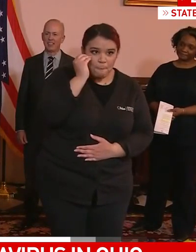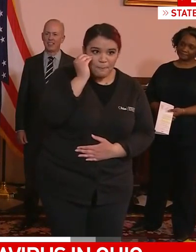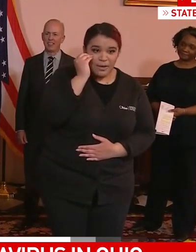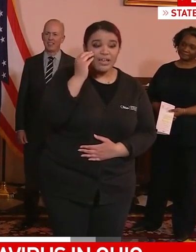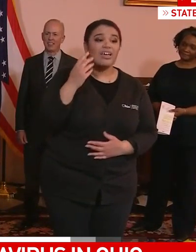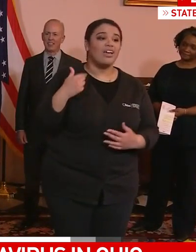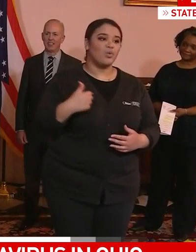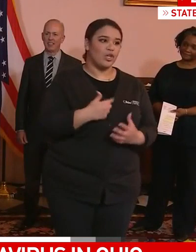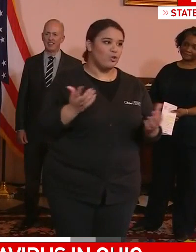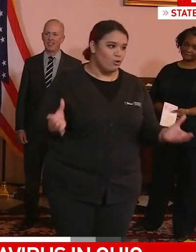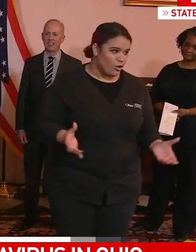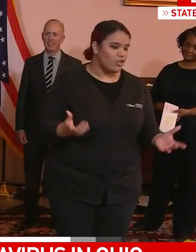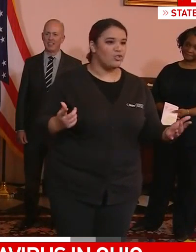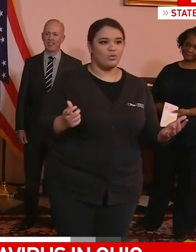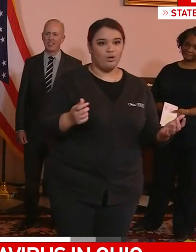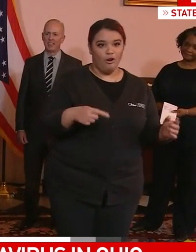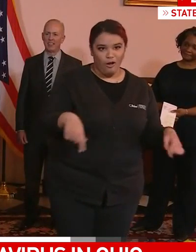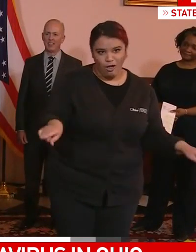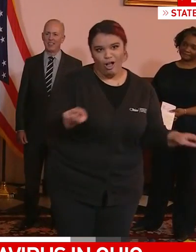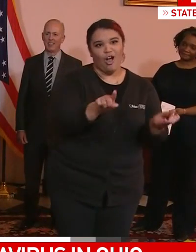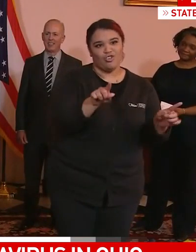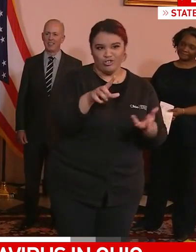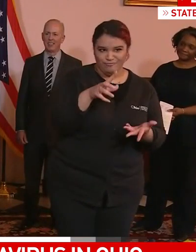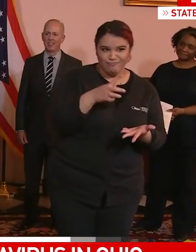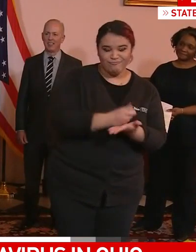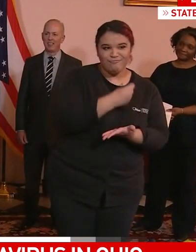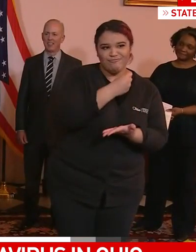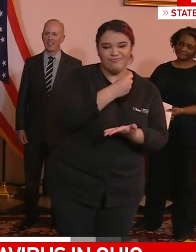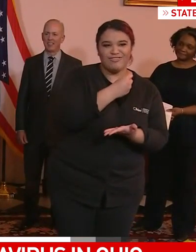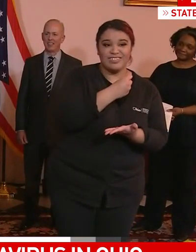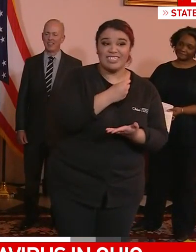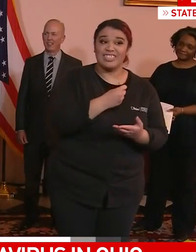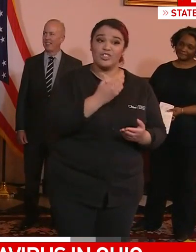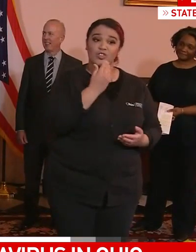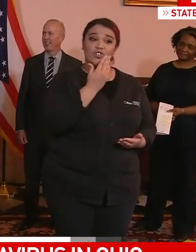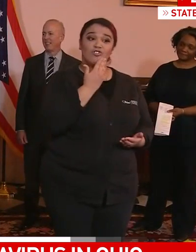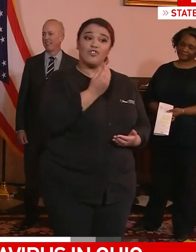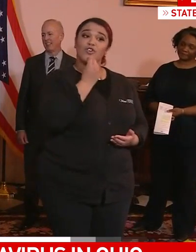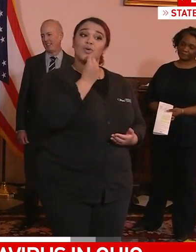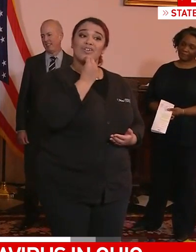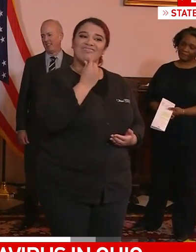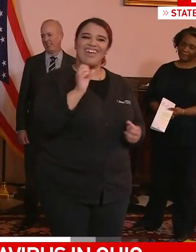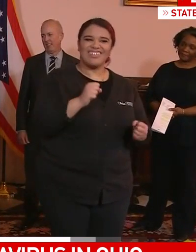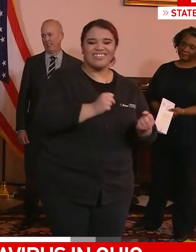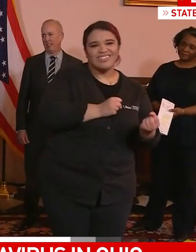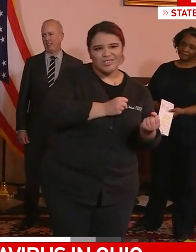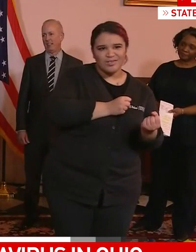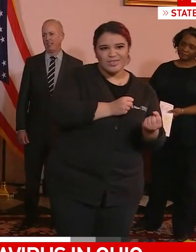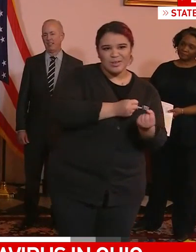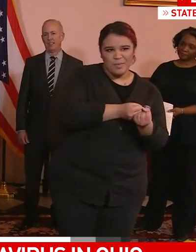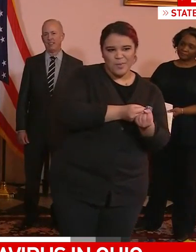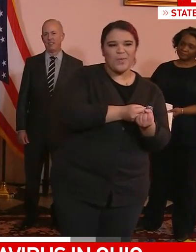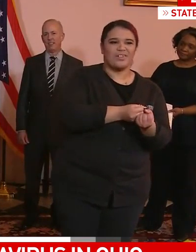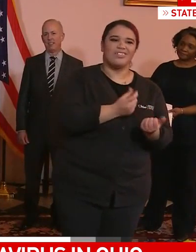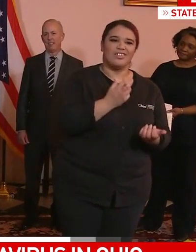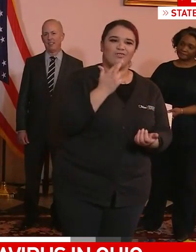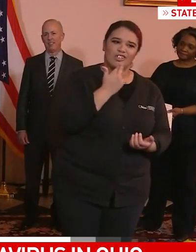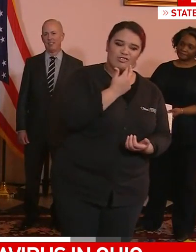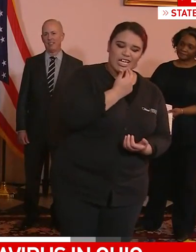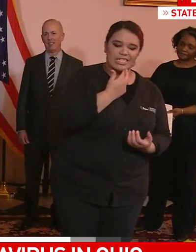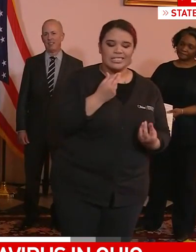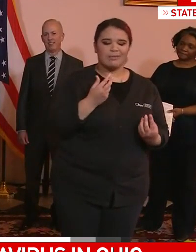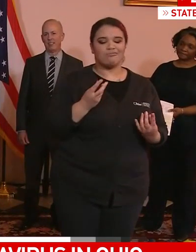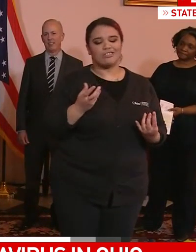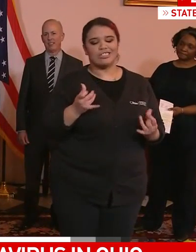restaurants. It's also great food, and it's a way that we can, try to celebrate St. Patrick's